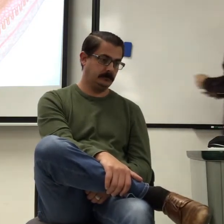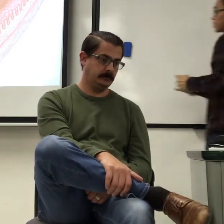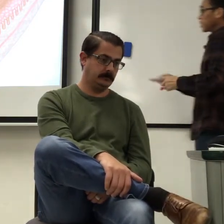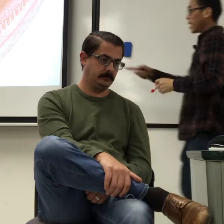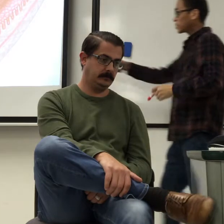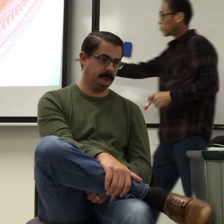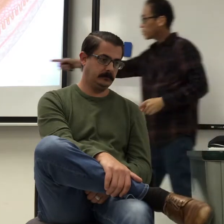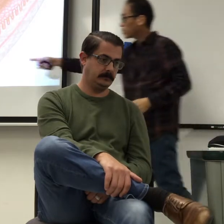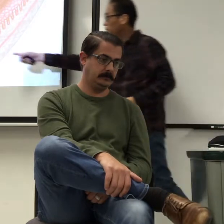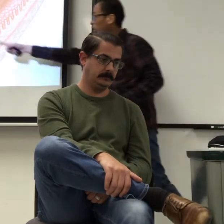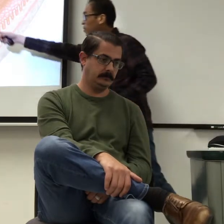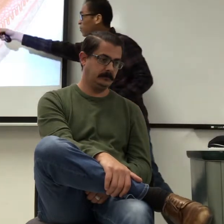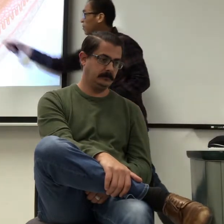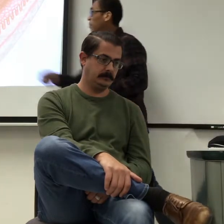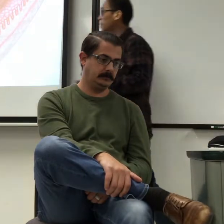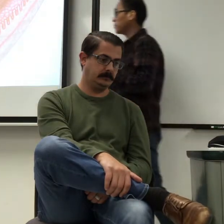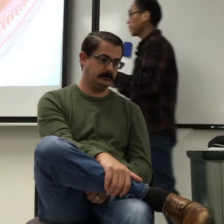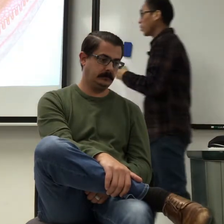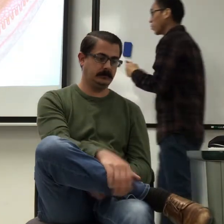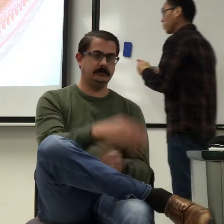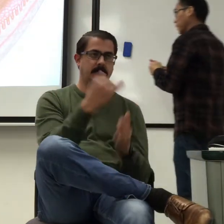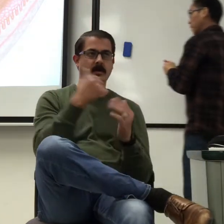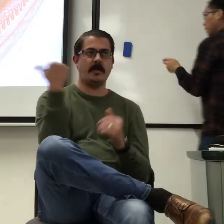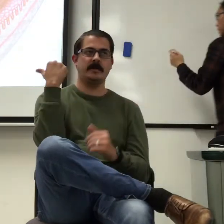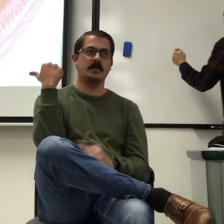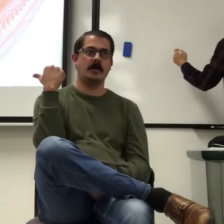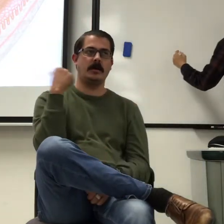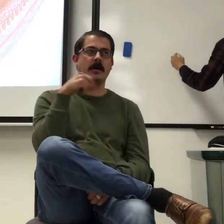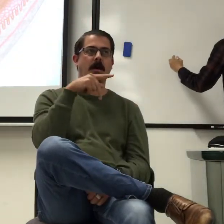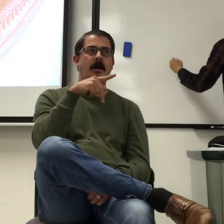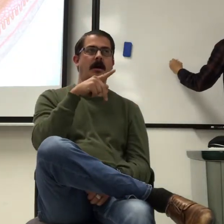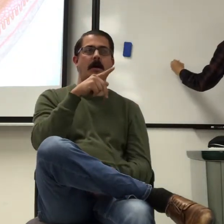So I'll draw this last one here, this big old plica.